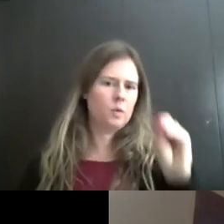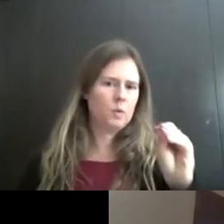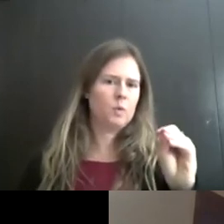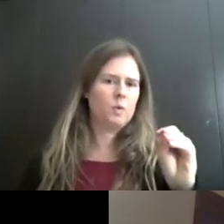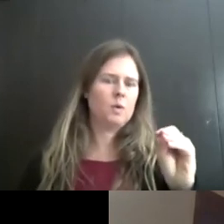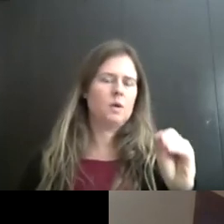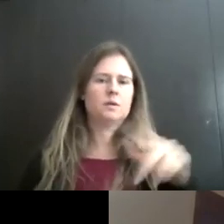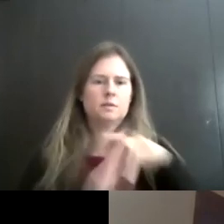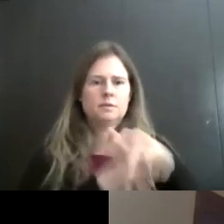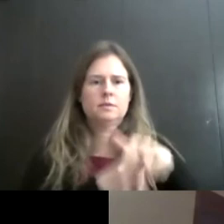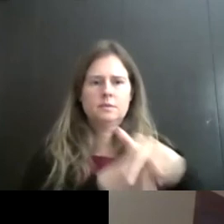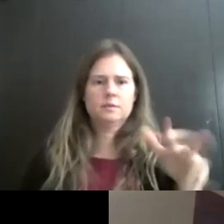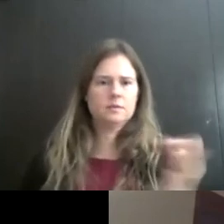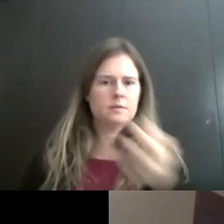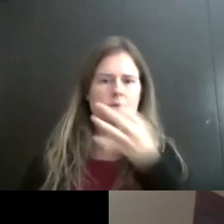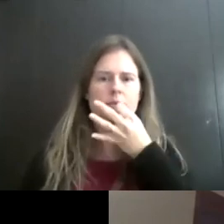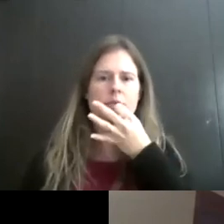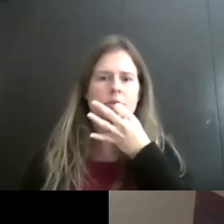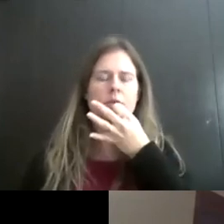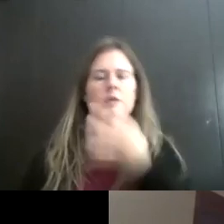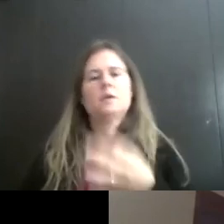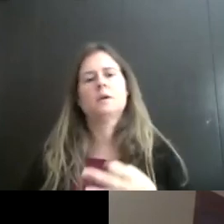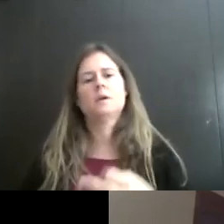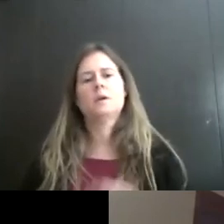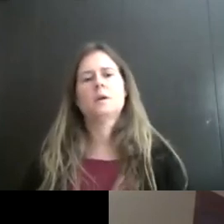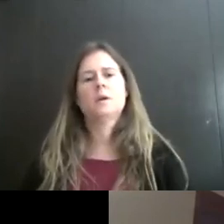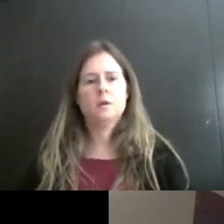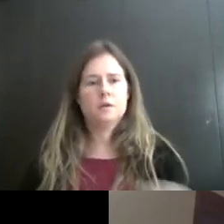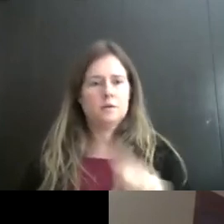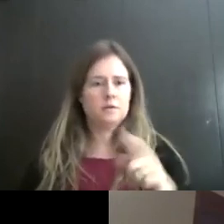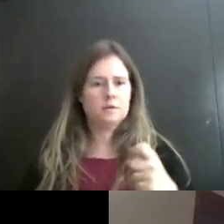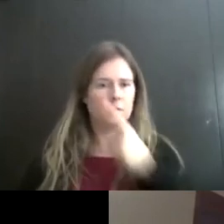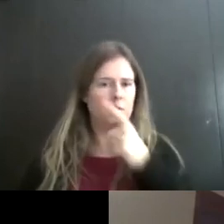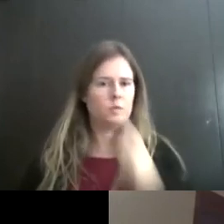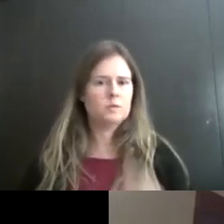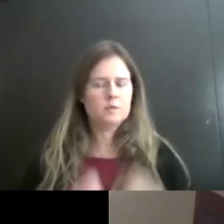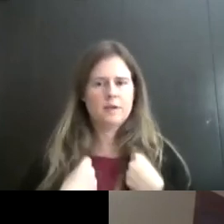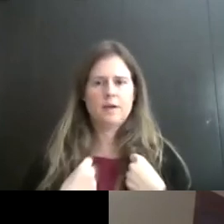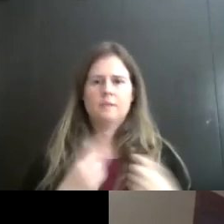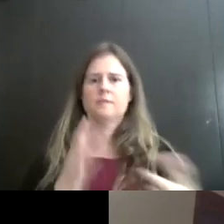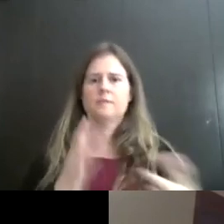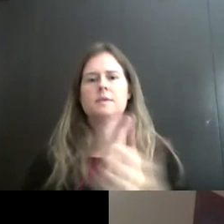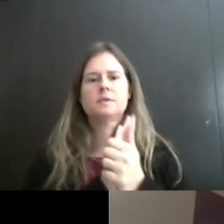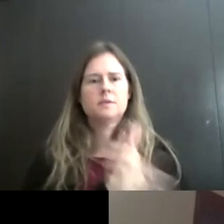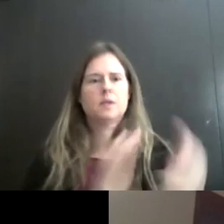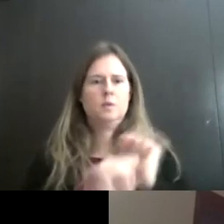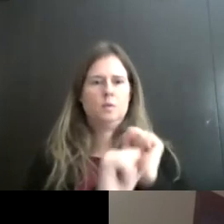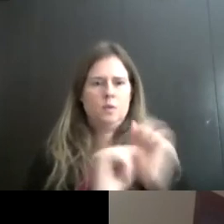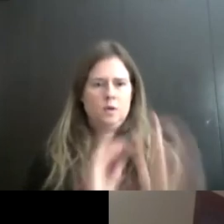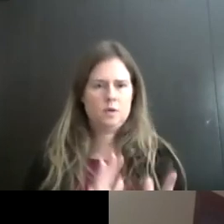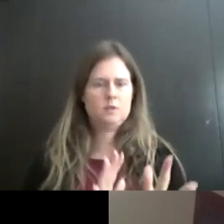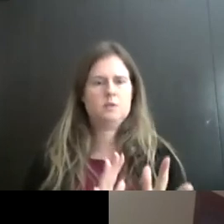horsemen. We were valued. The ones that survived was because they were valued as highly